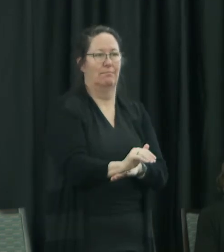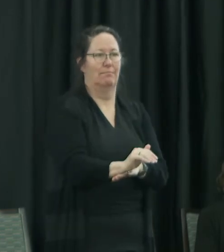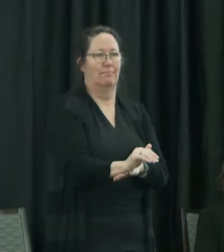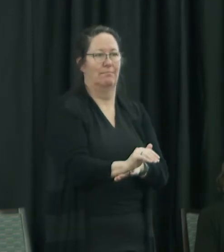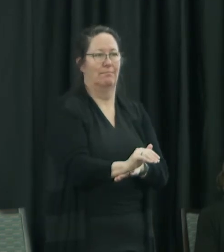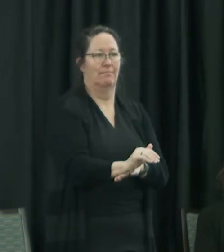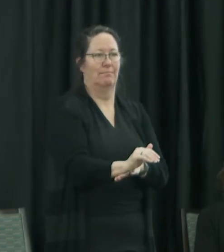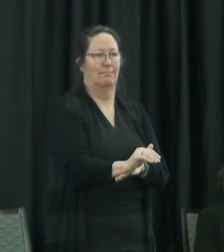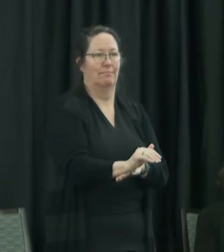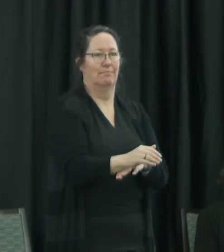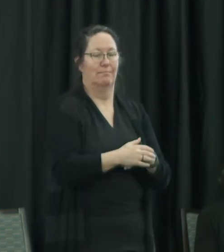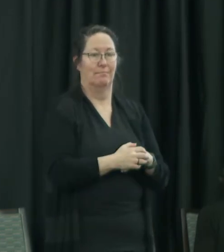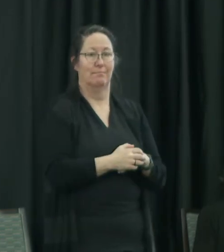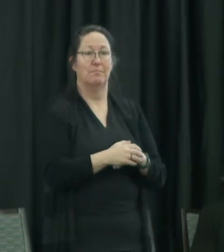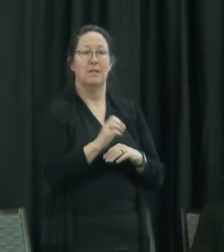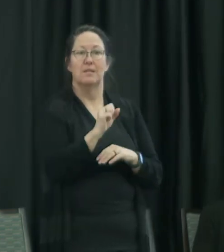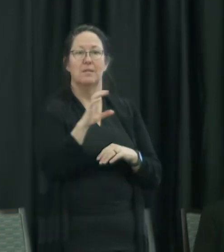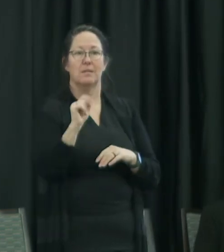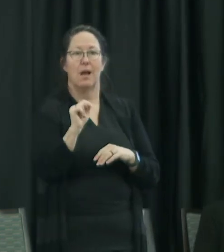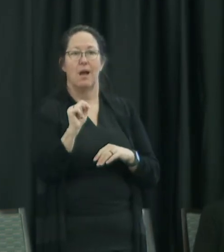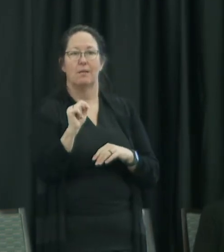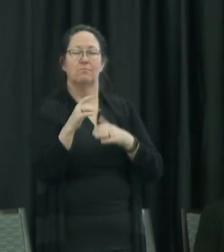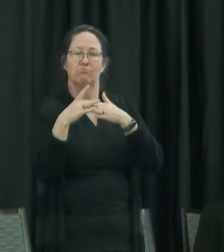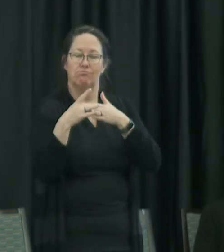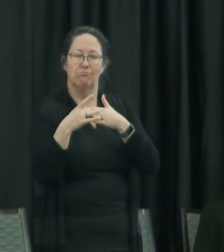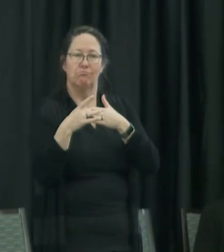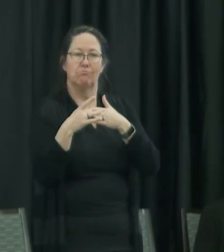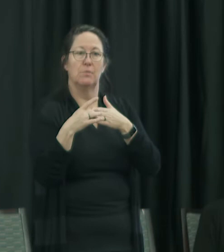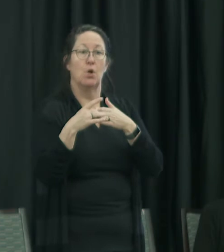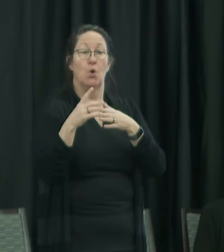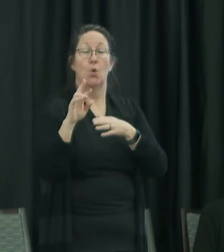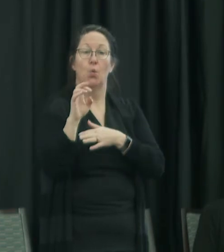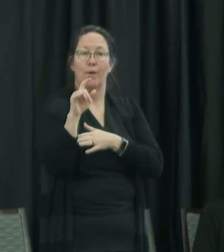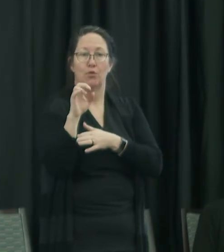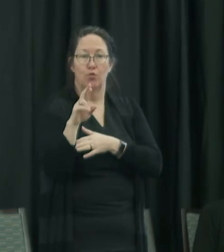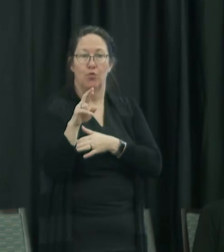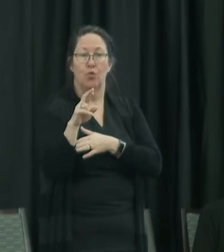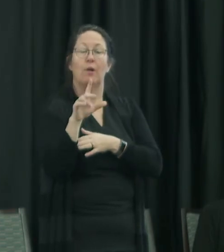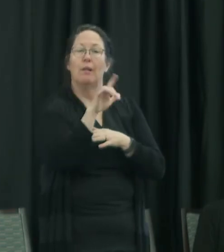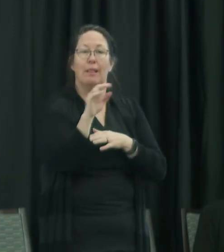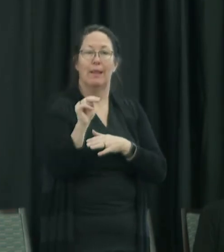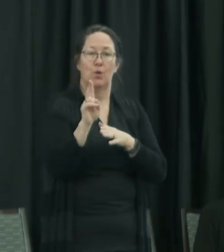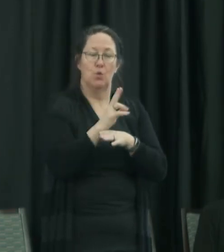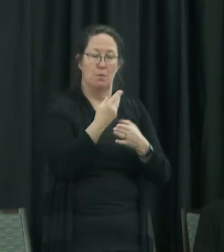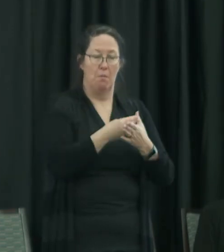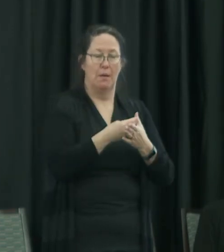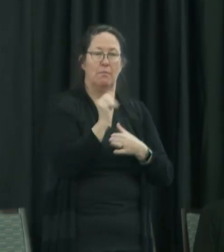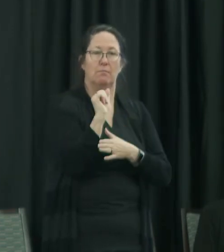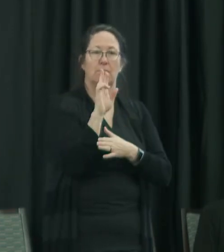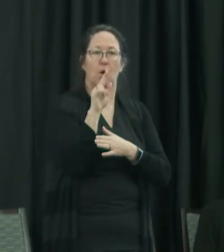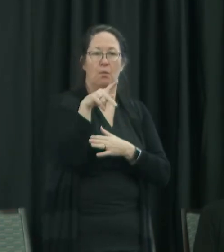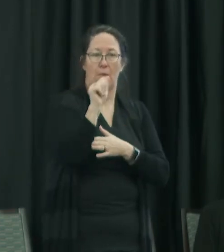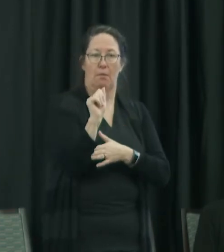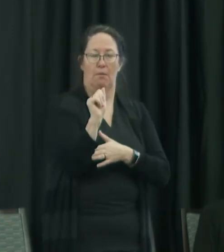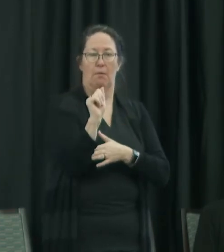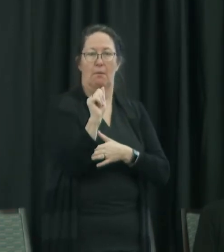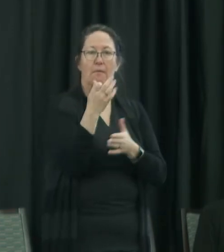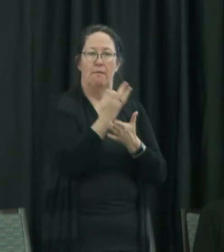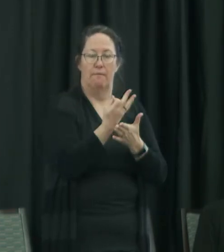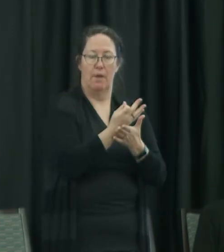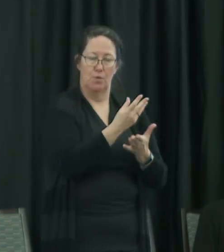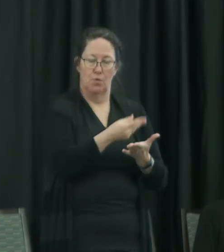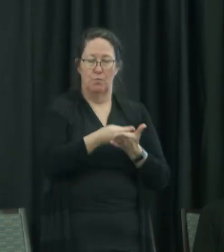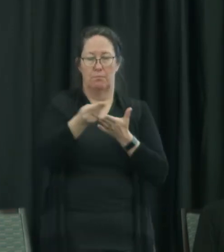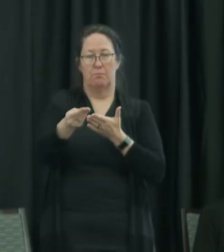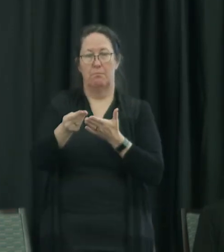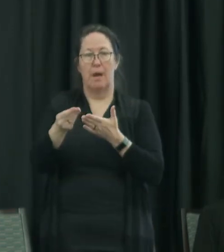night. With Scott Olson's guidance as a commercial realtor, Lynn County used monies from the American Rescues Plan Act to purchase